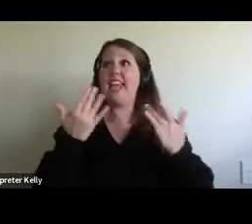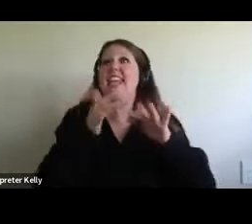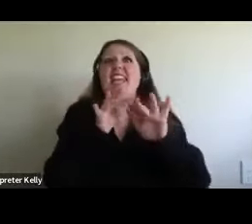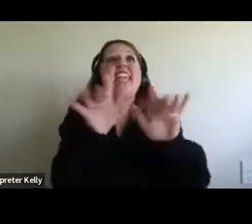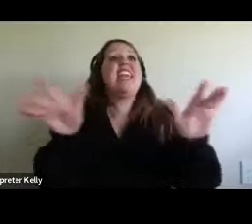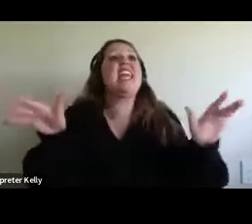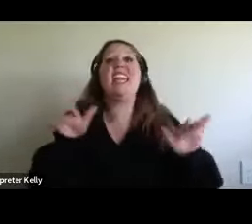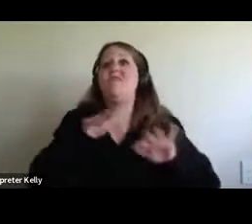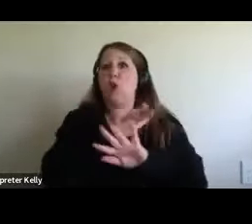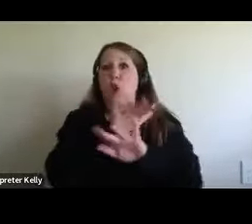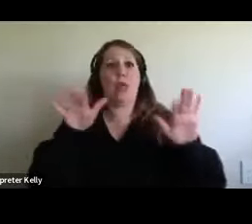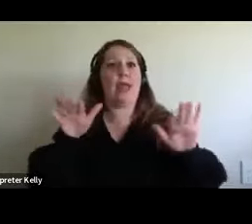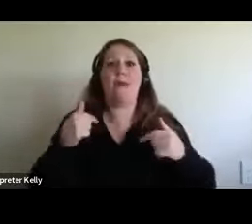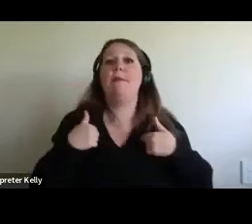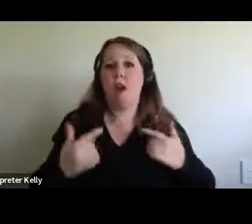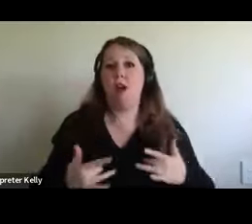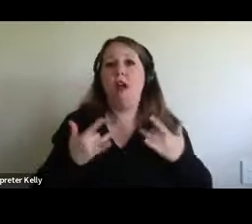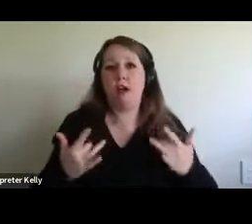Then